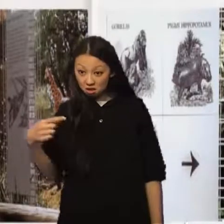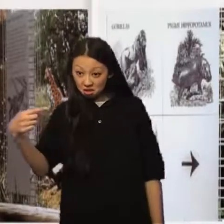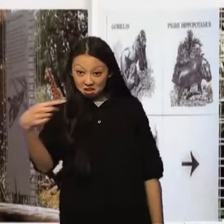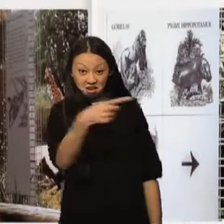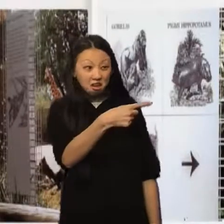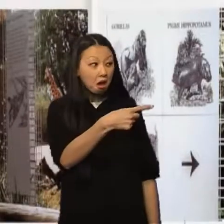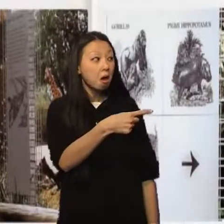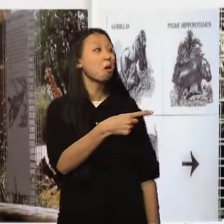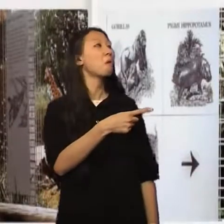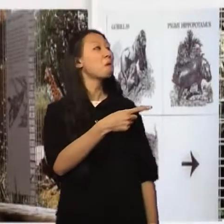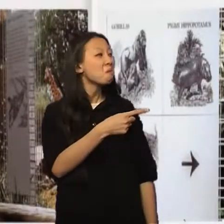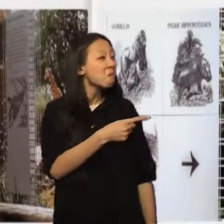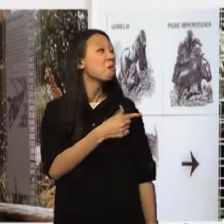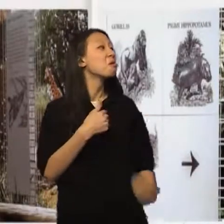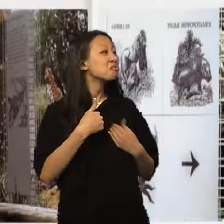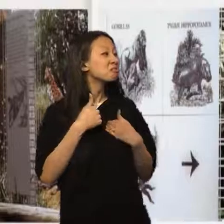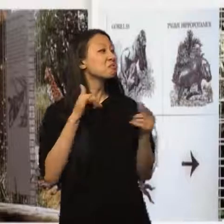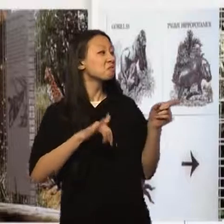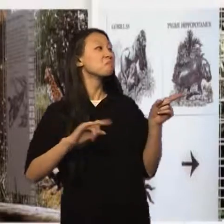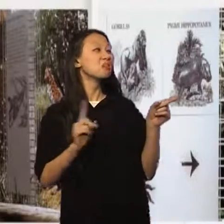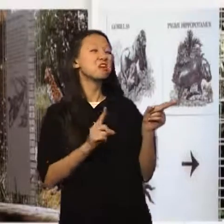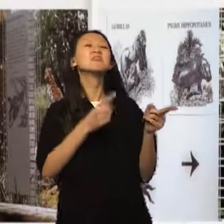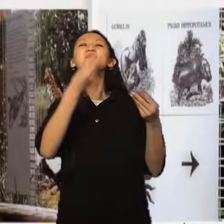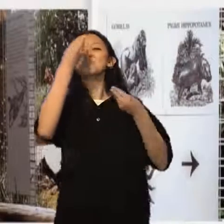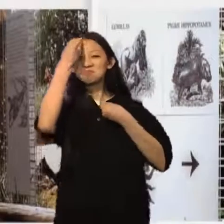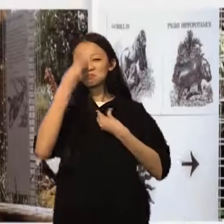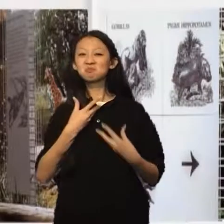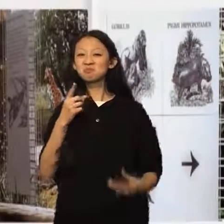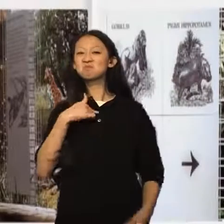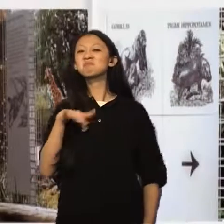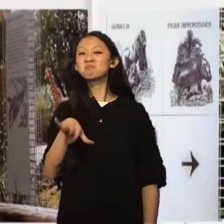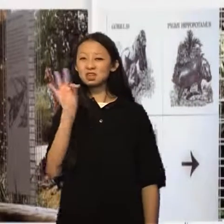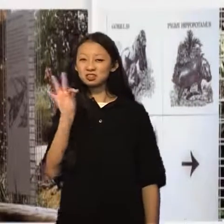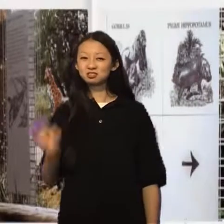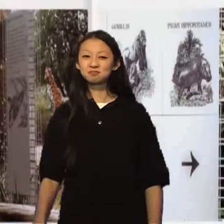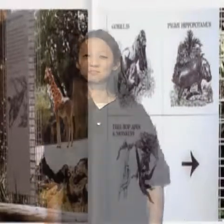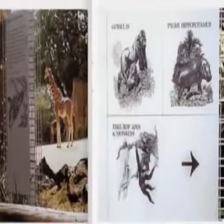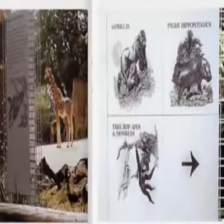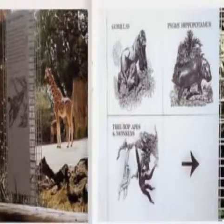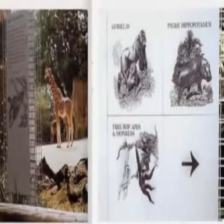monkeys. That way. This sign tells me where the animals are.